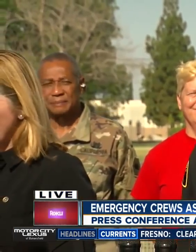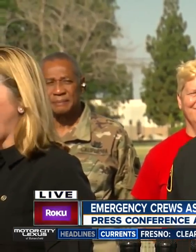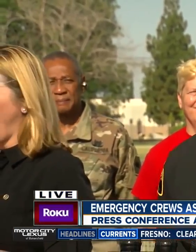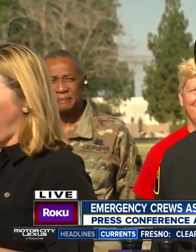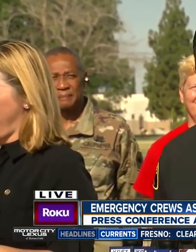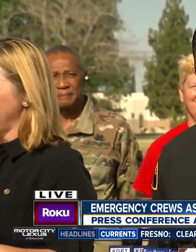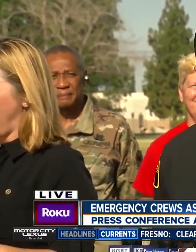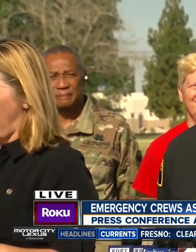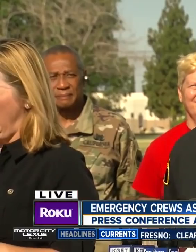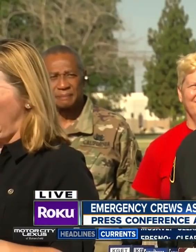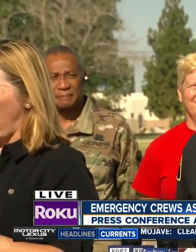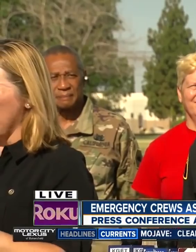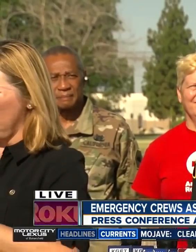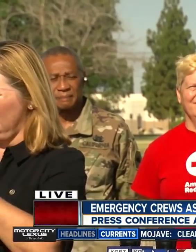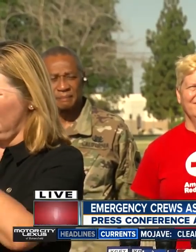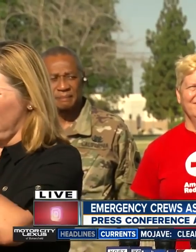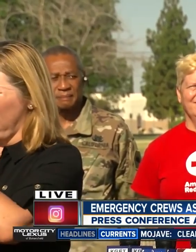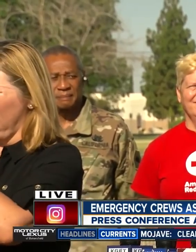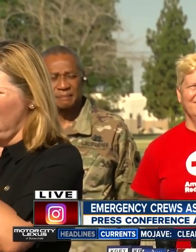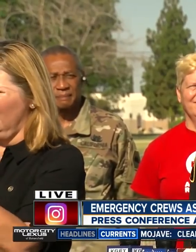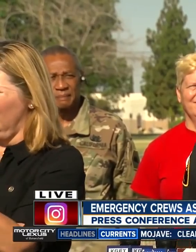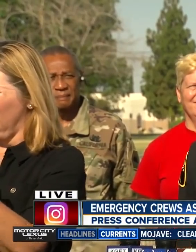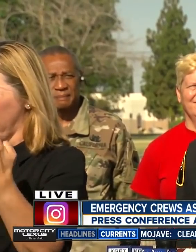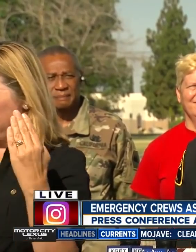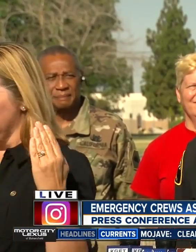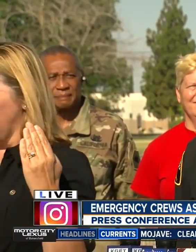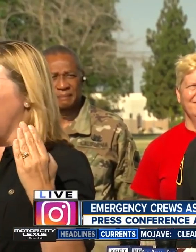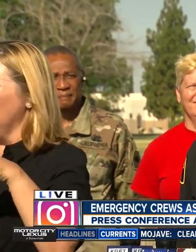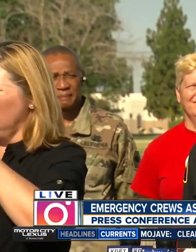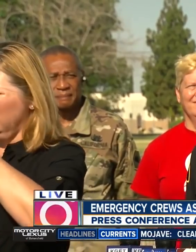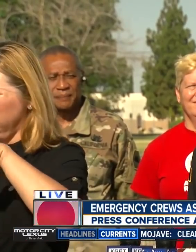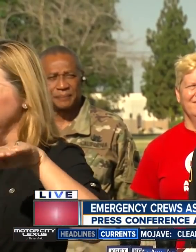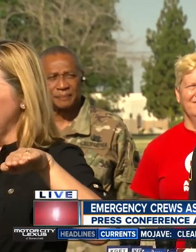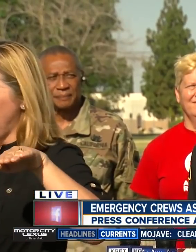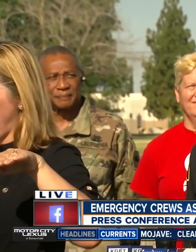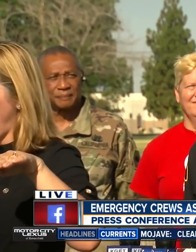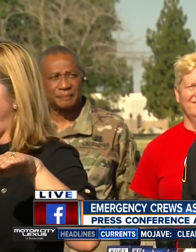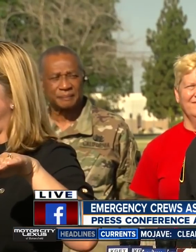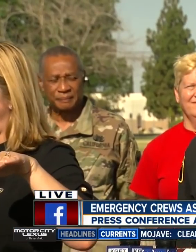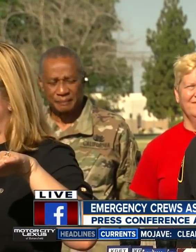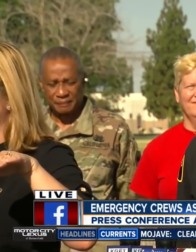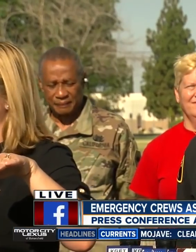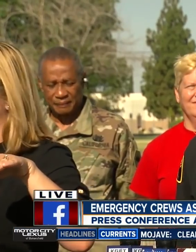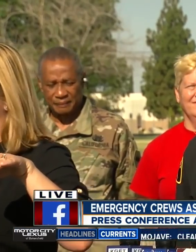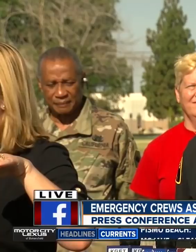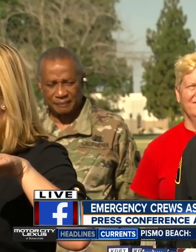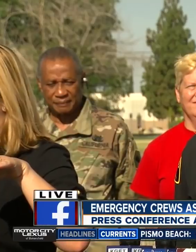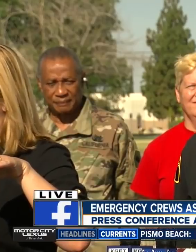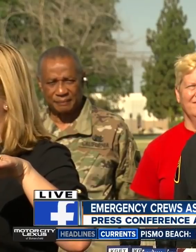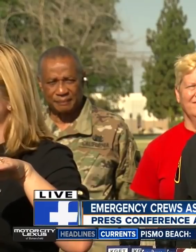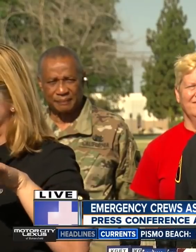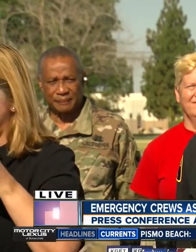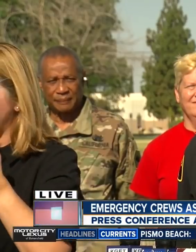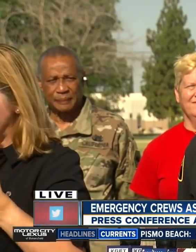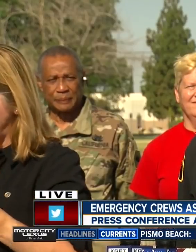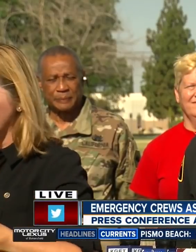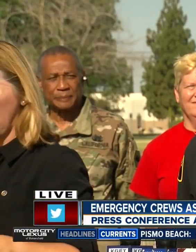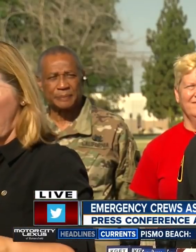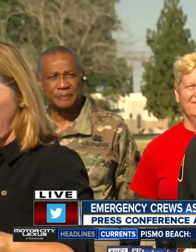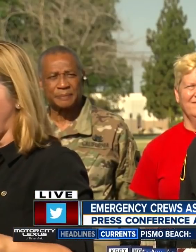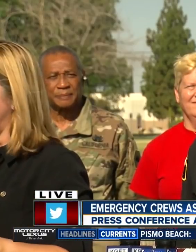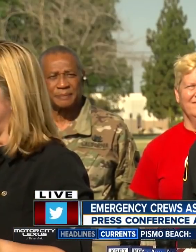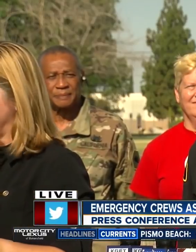dam, the Army Corps did their initial inspection. They're out there right now. We feel that the dam is safe, and